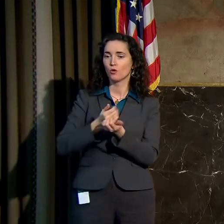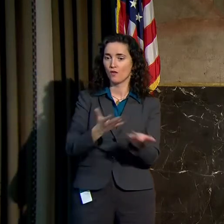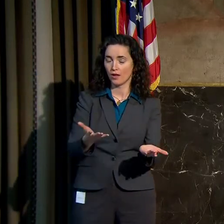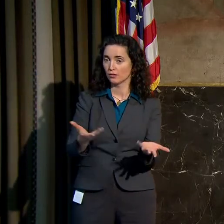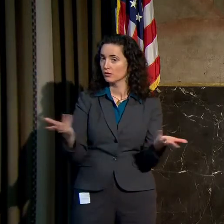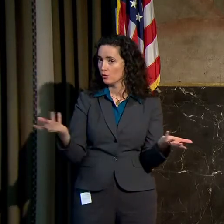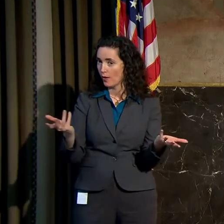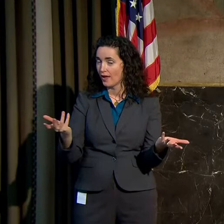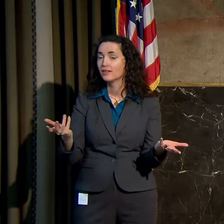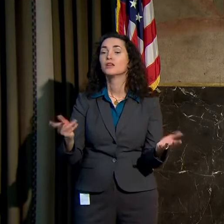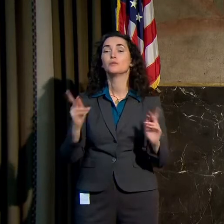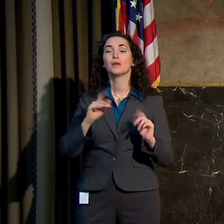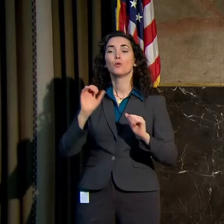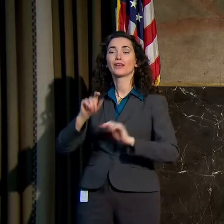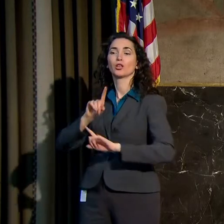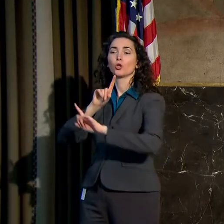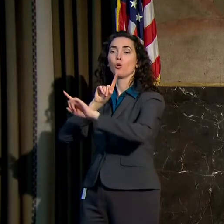order